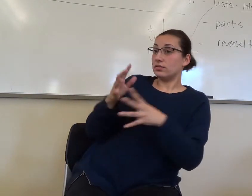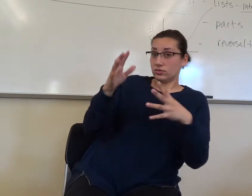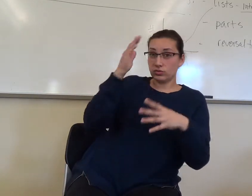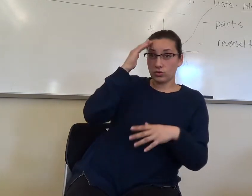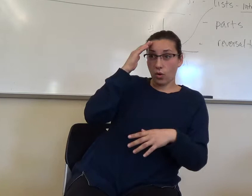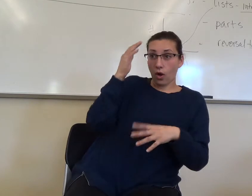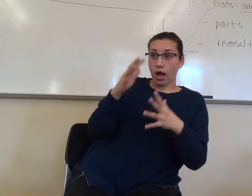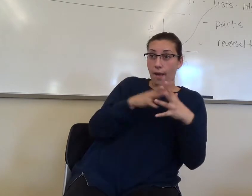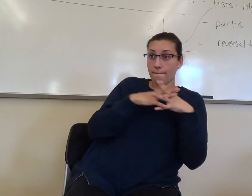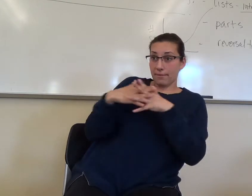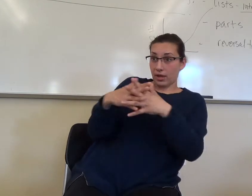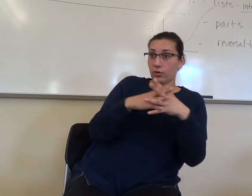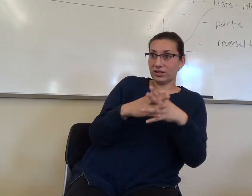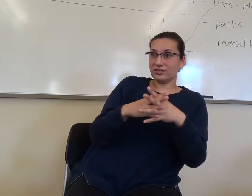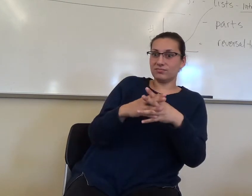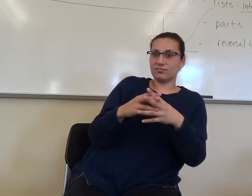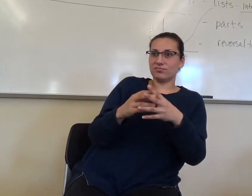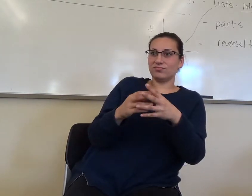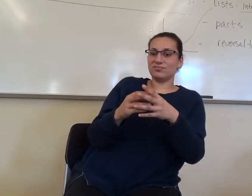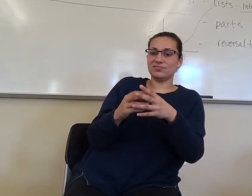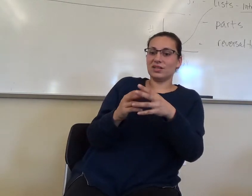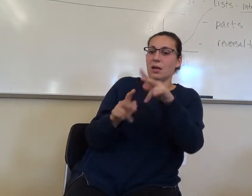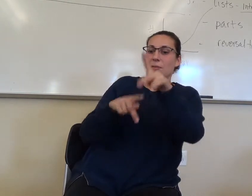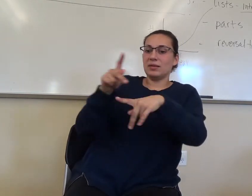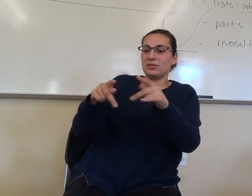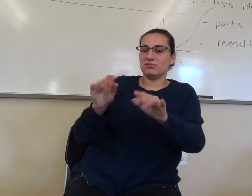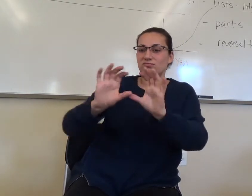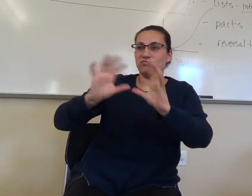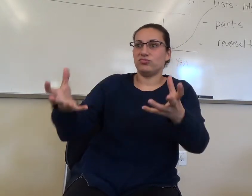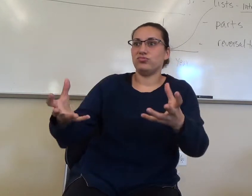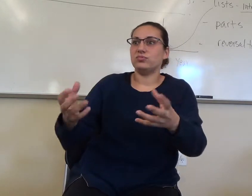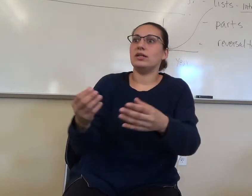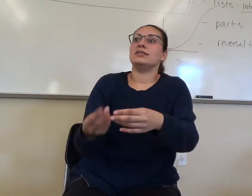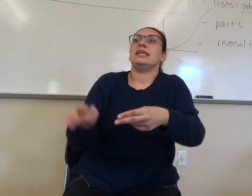about these years, okay? Yeah,